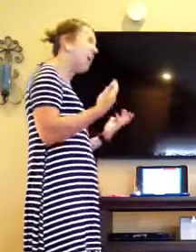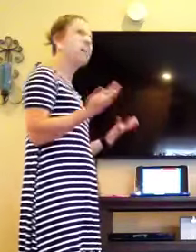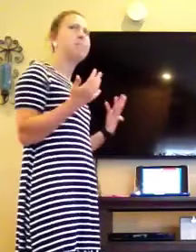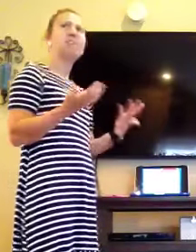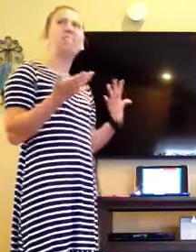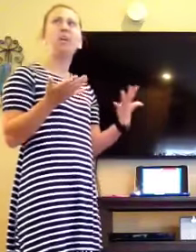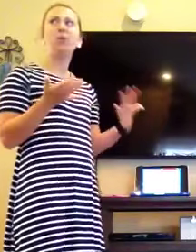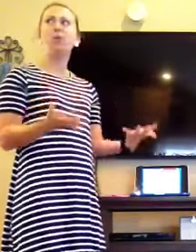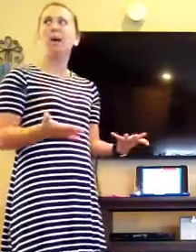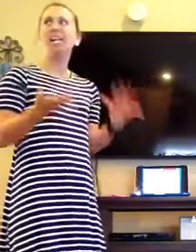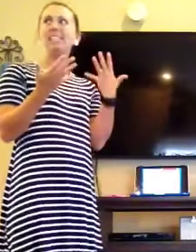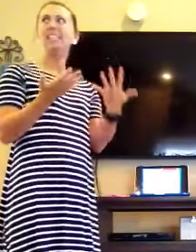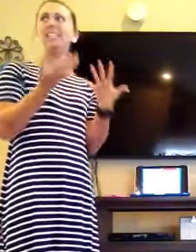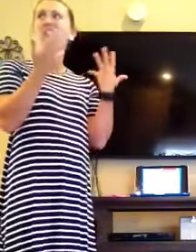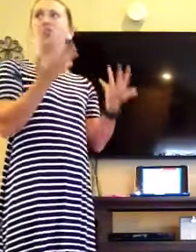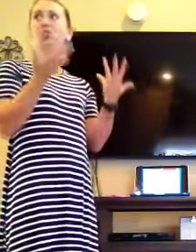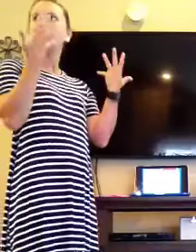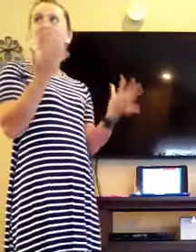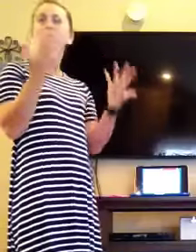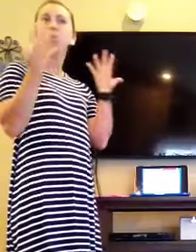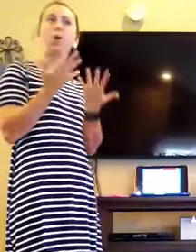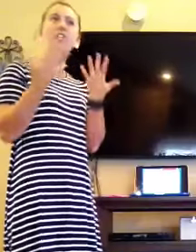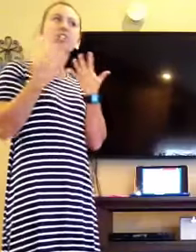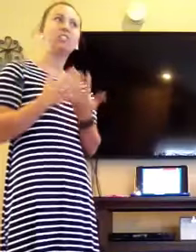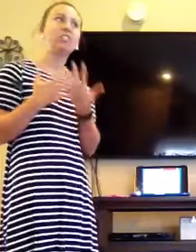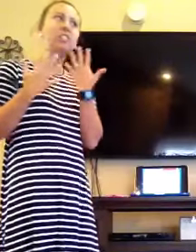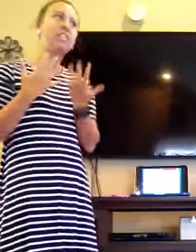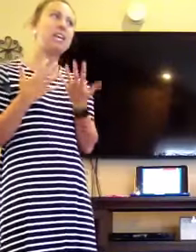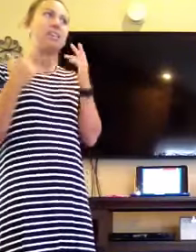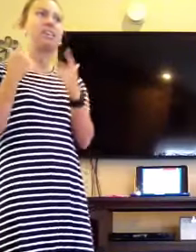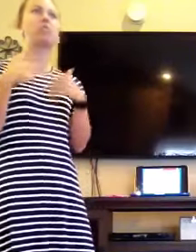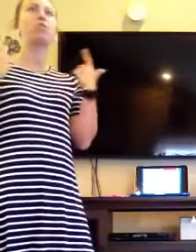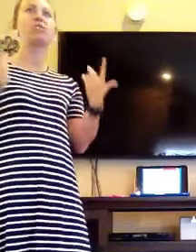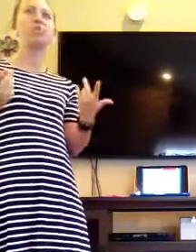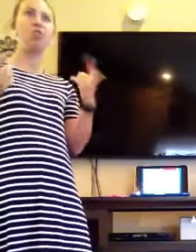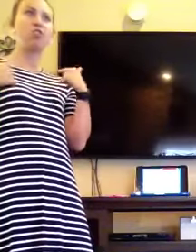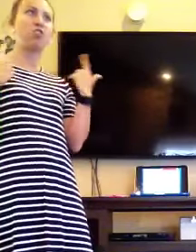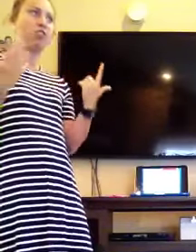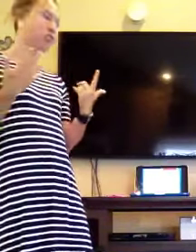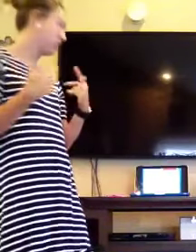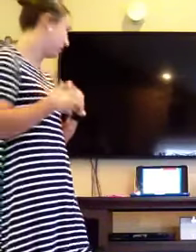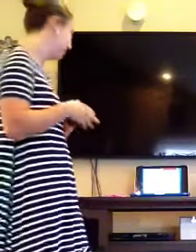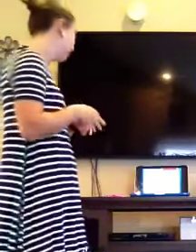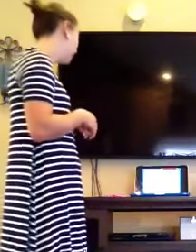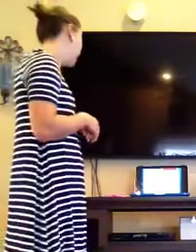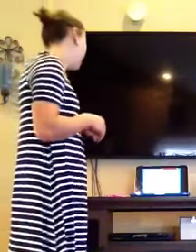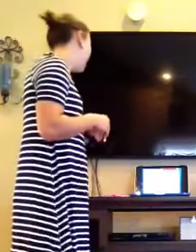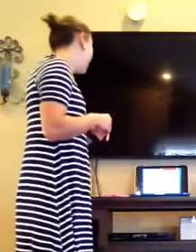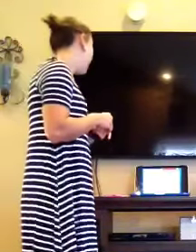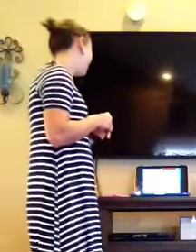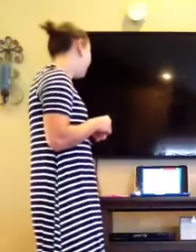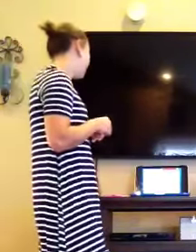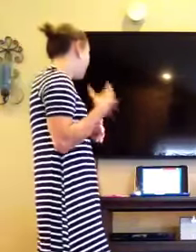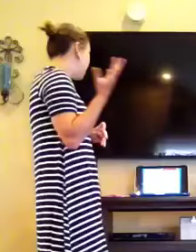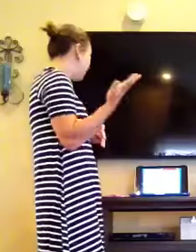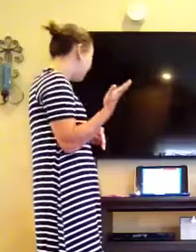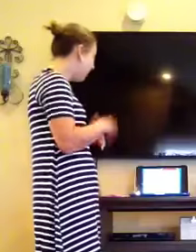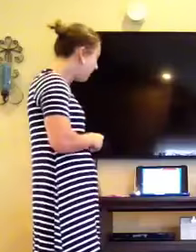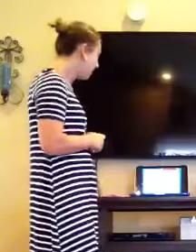had to be another way to get these chores done. We're working ourselves to death. Let's work smarter, not harder. So a year ago, I